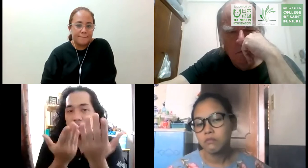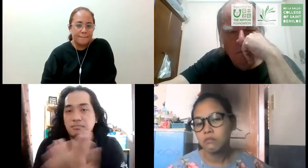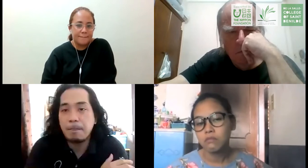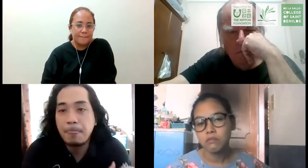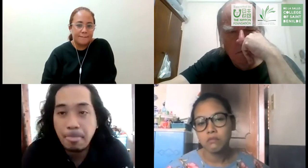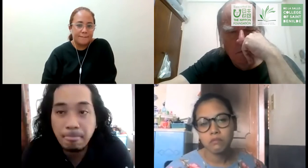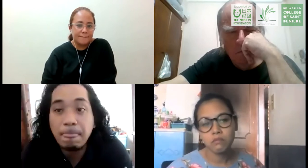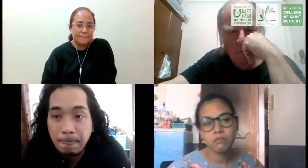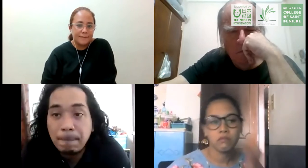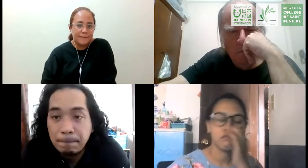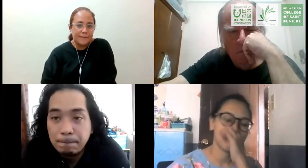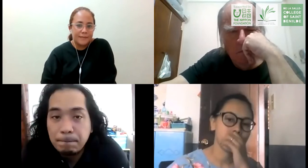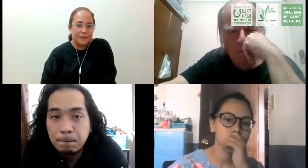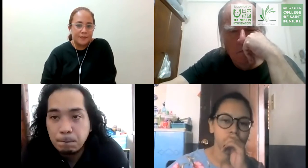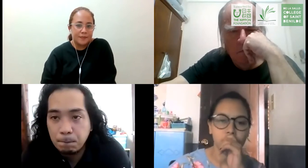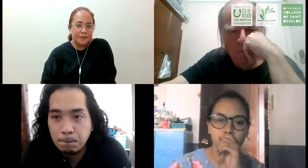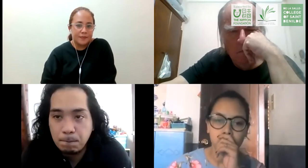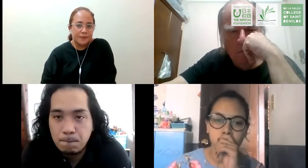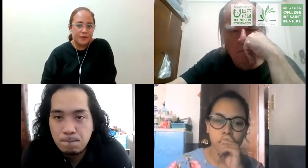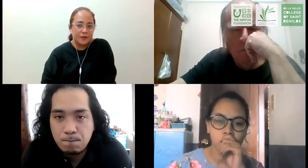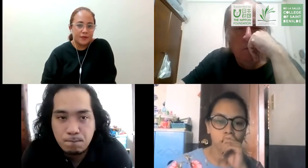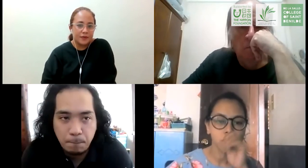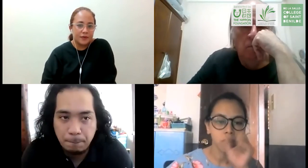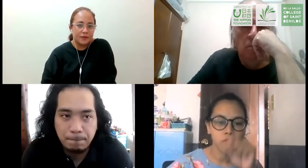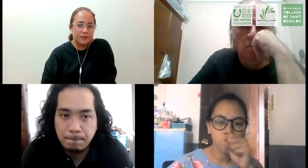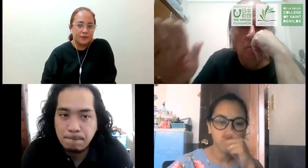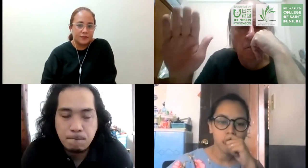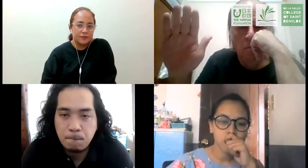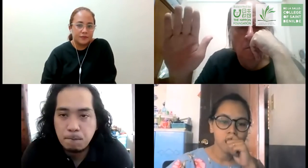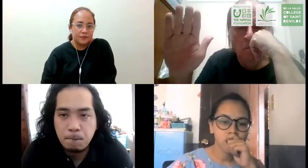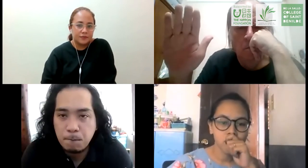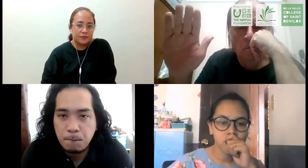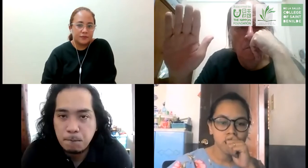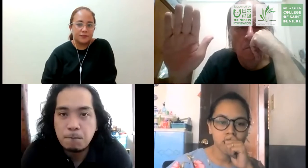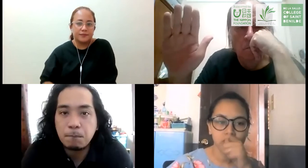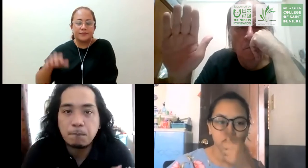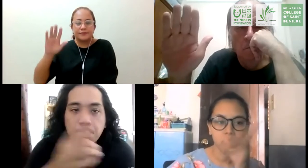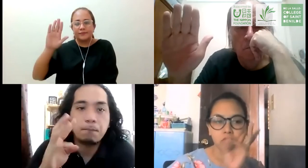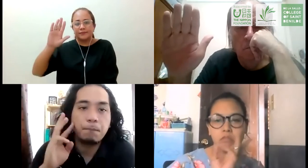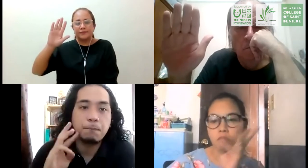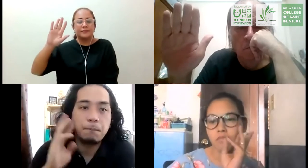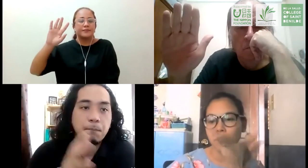it's not, the documentation is still going to be a little bit complicated, but it's just something to help us.